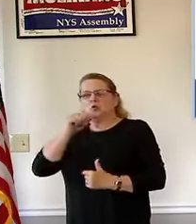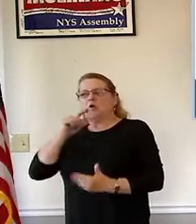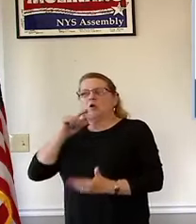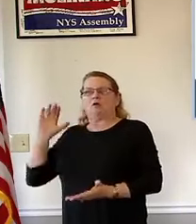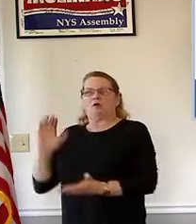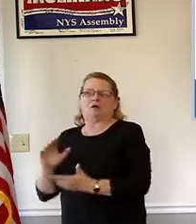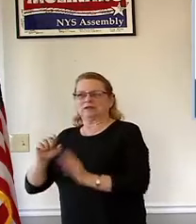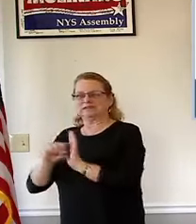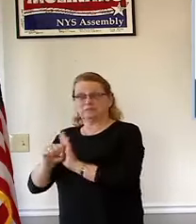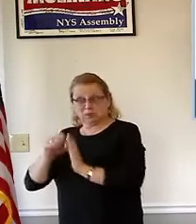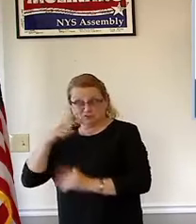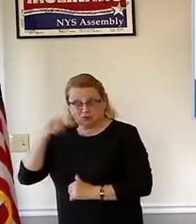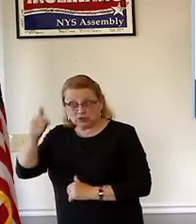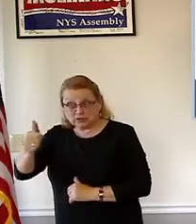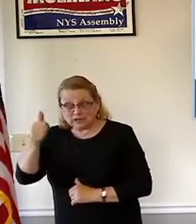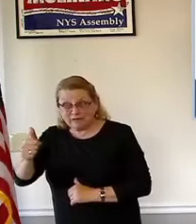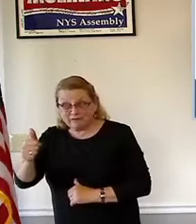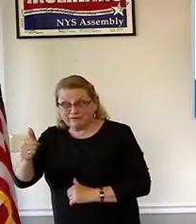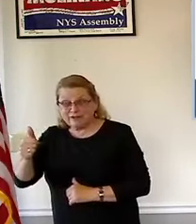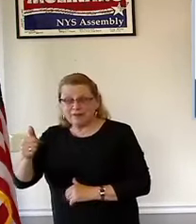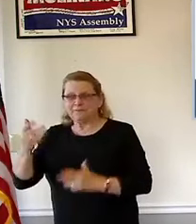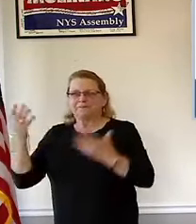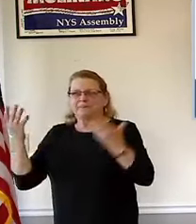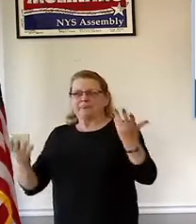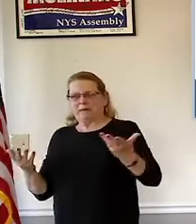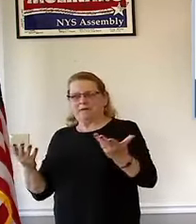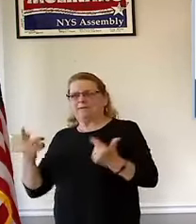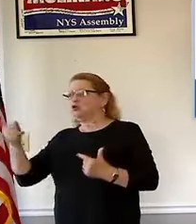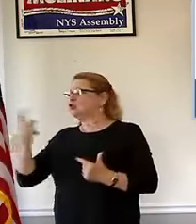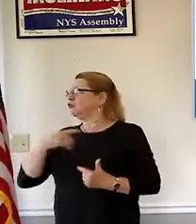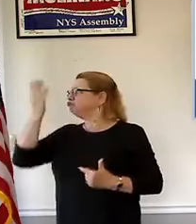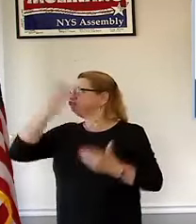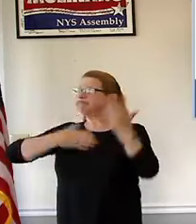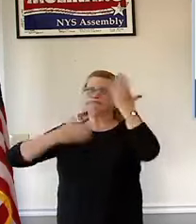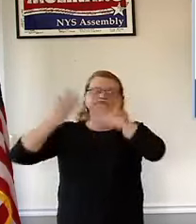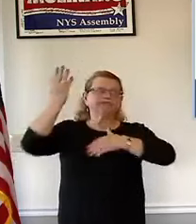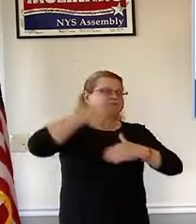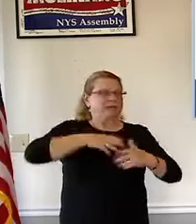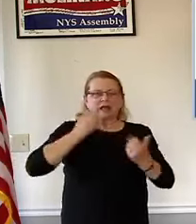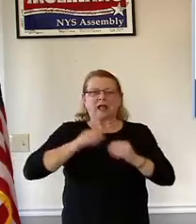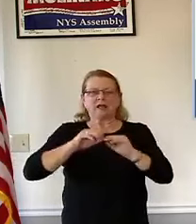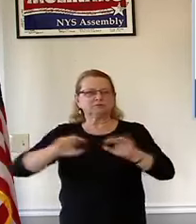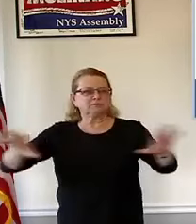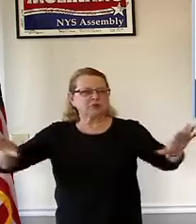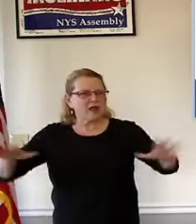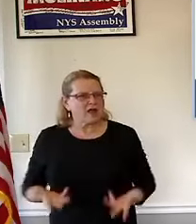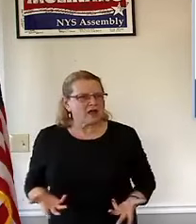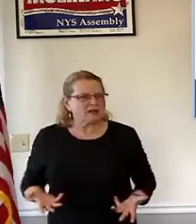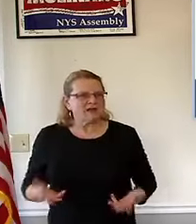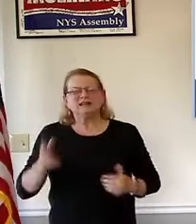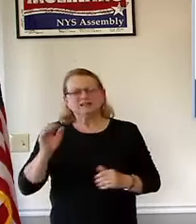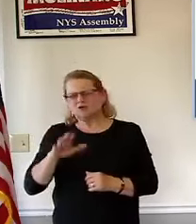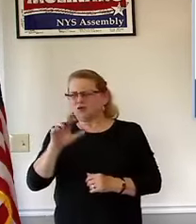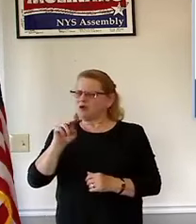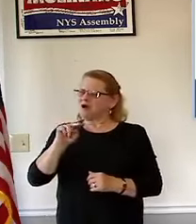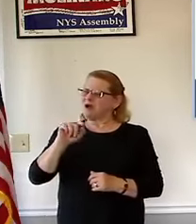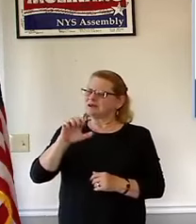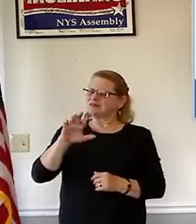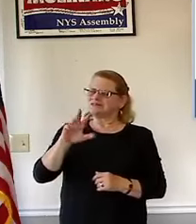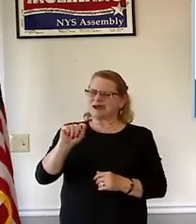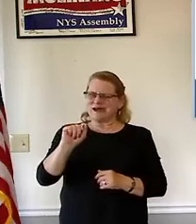and symptomatic asymptomatically and potentially can spread the disease. So contact tracing, as you mentioned,